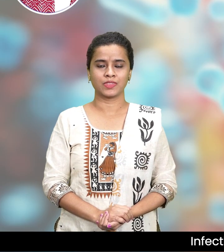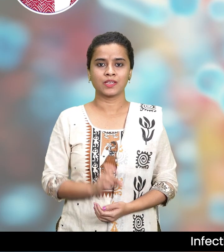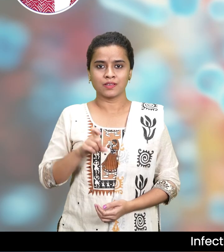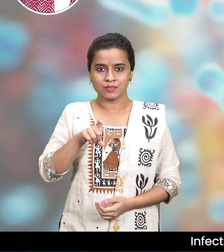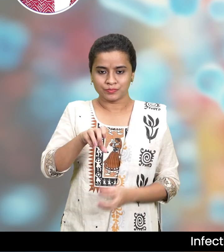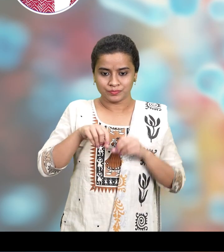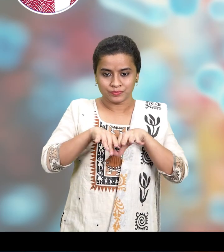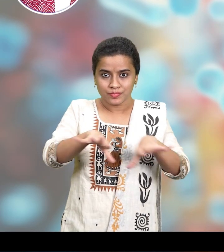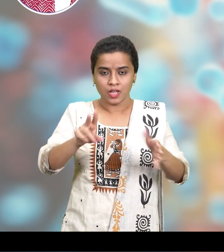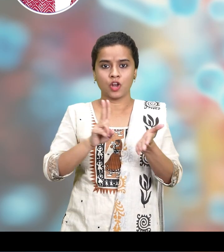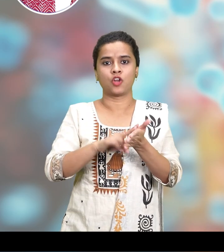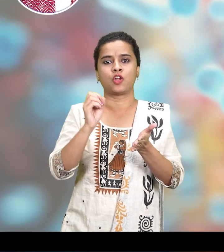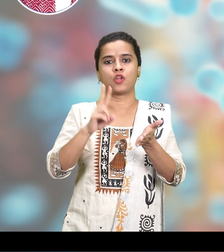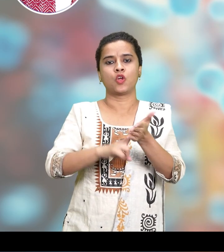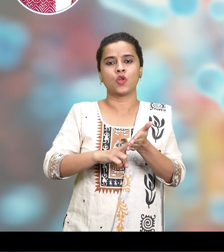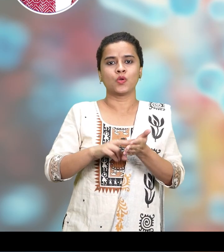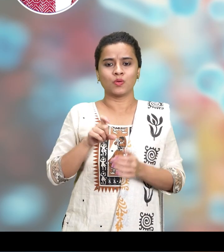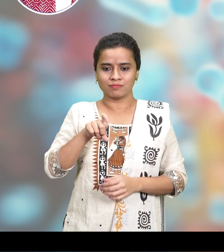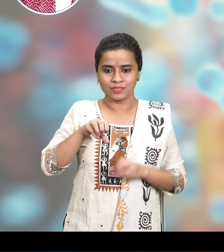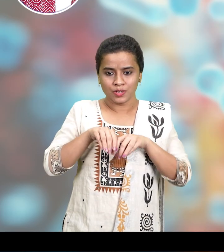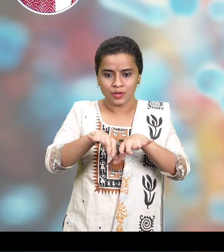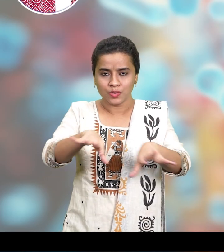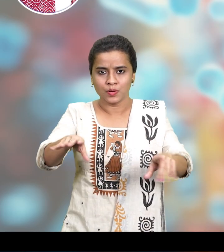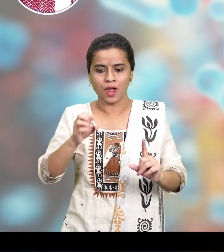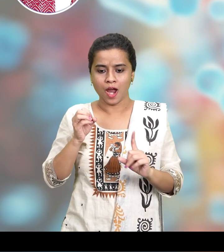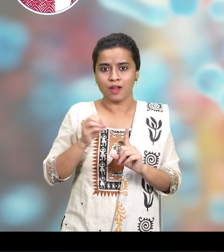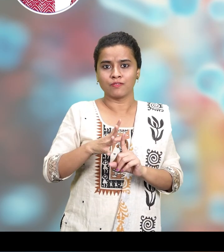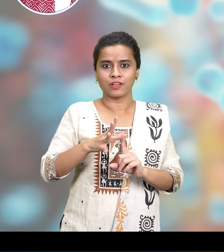Infectious and non-infectious causes.